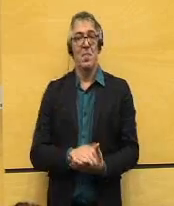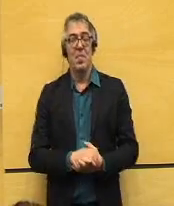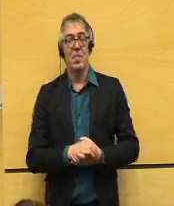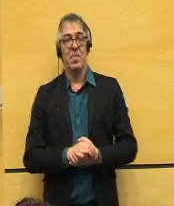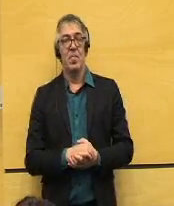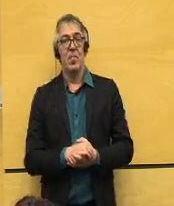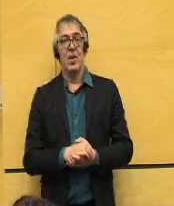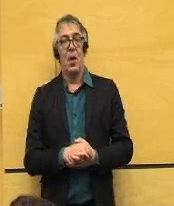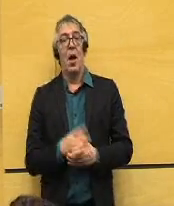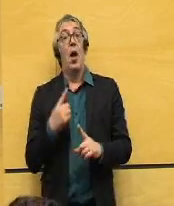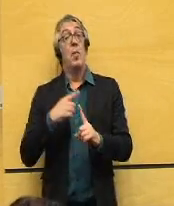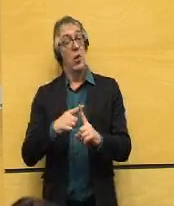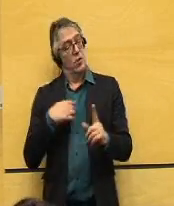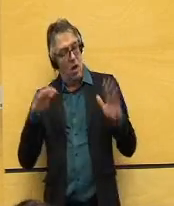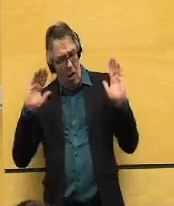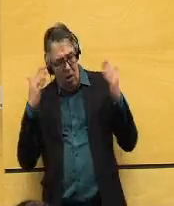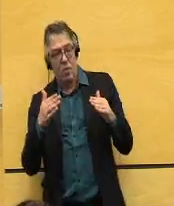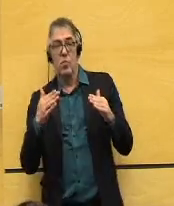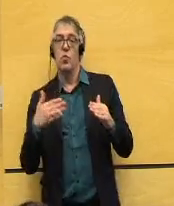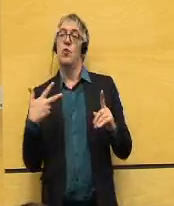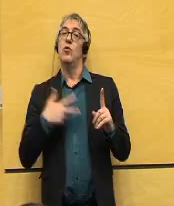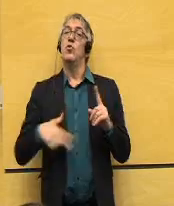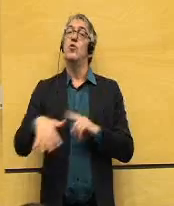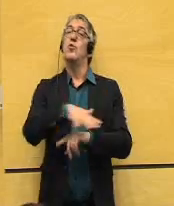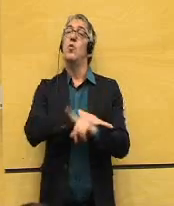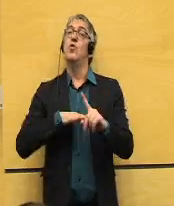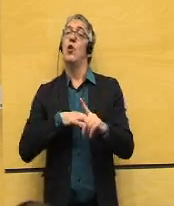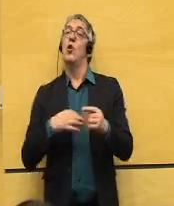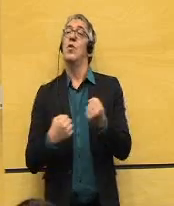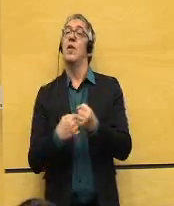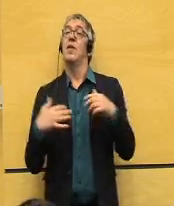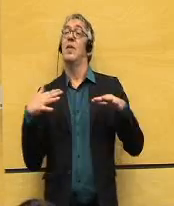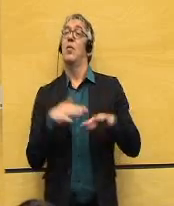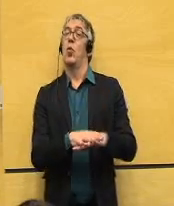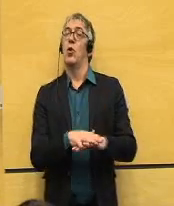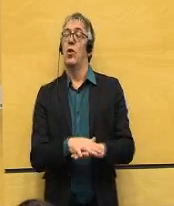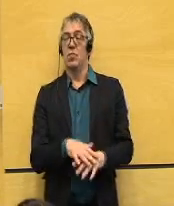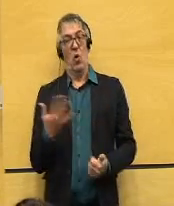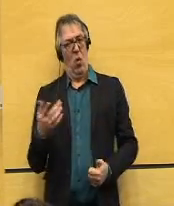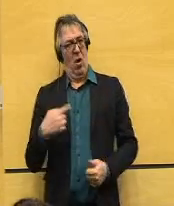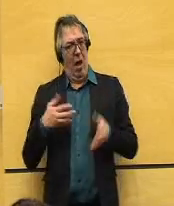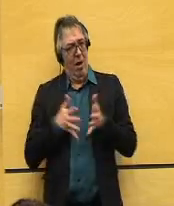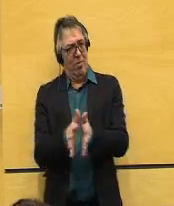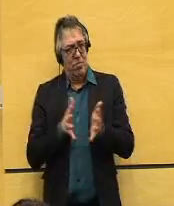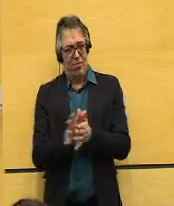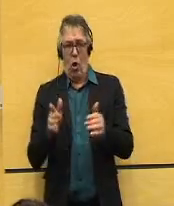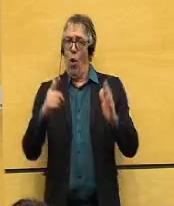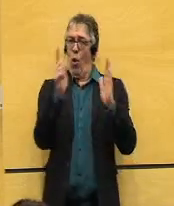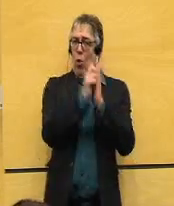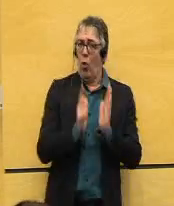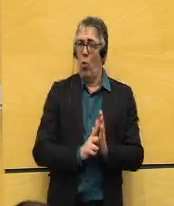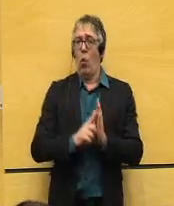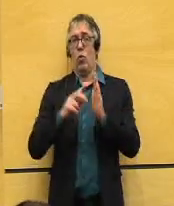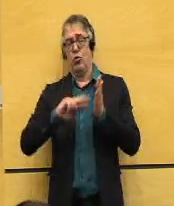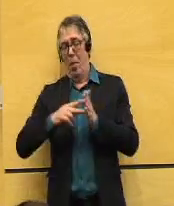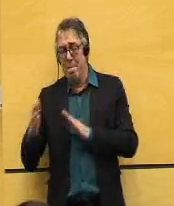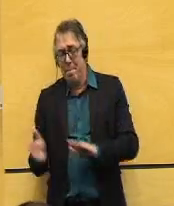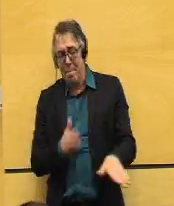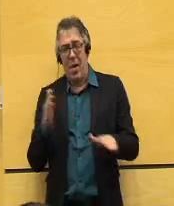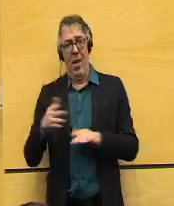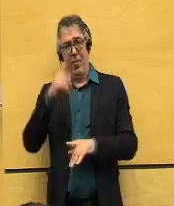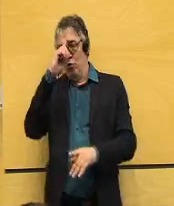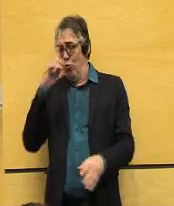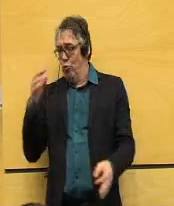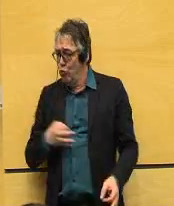network. However, with these policies and regulations and many plans and strategic